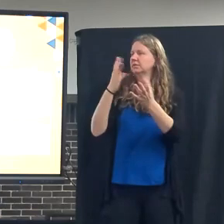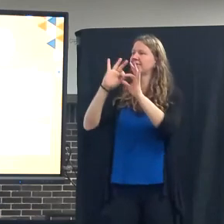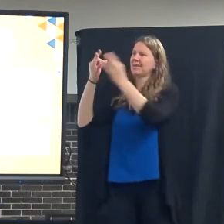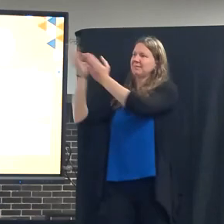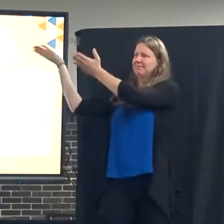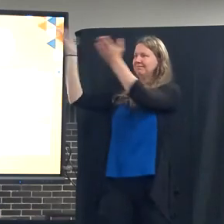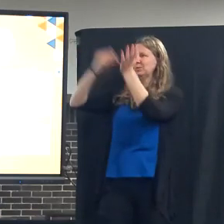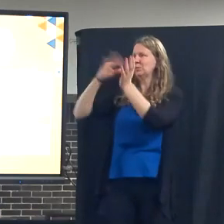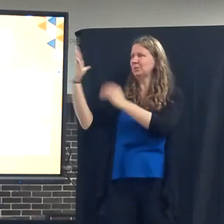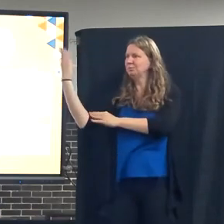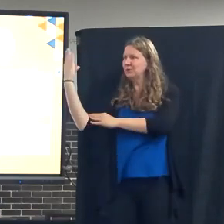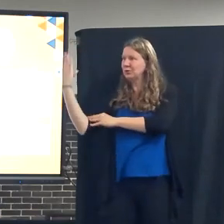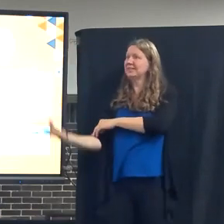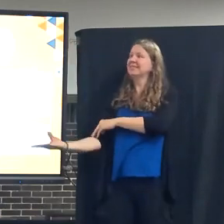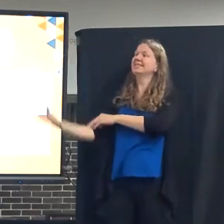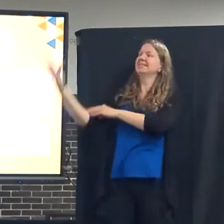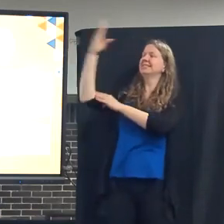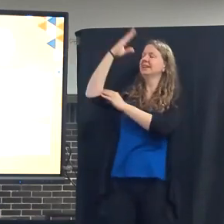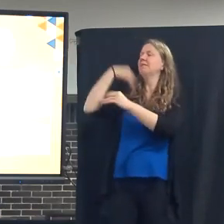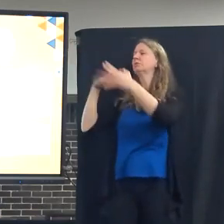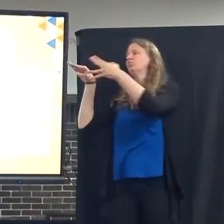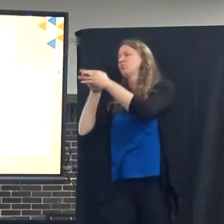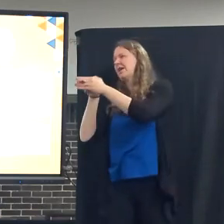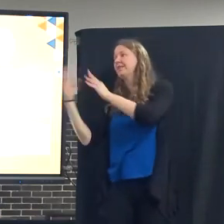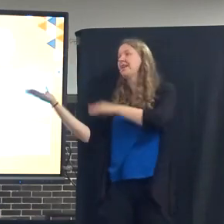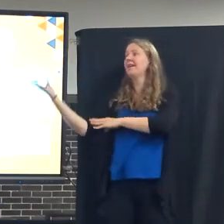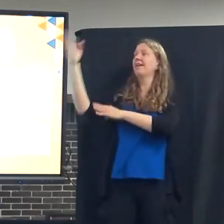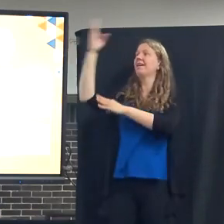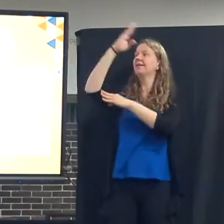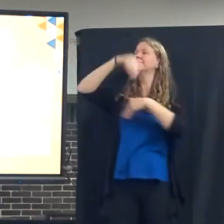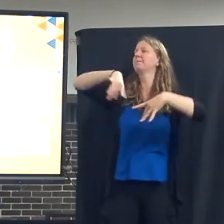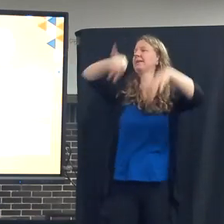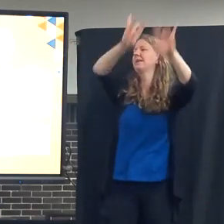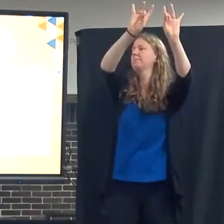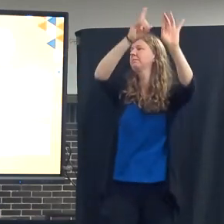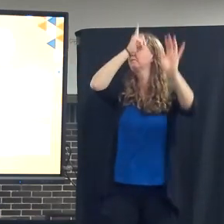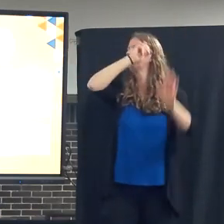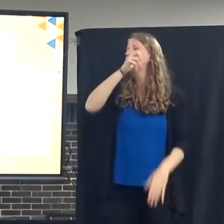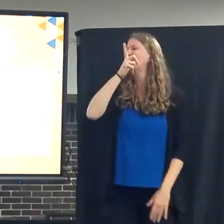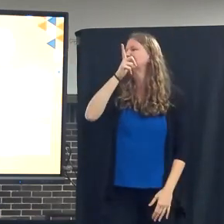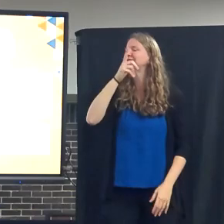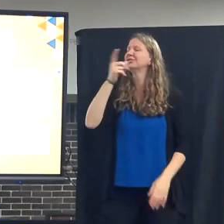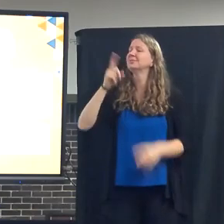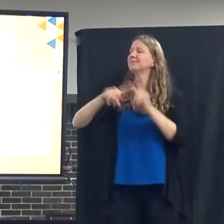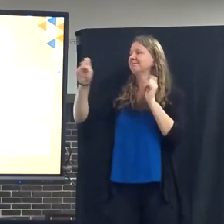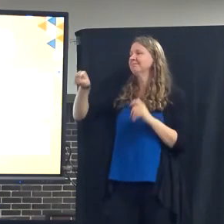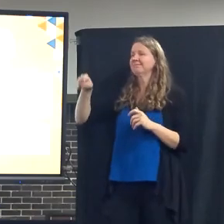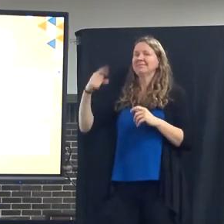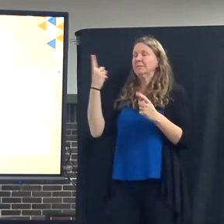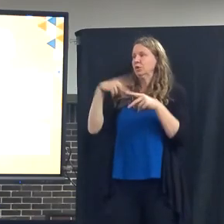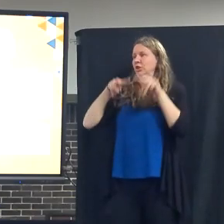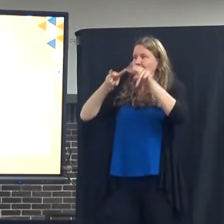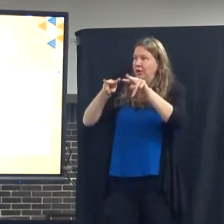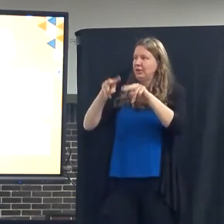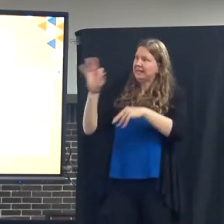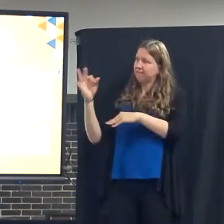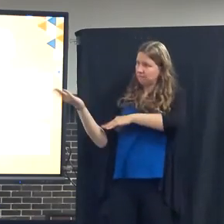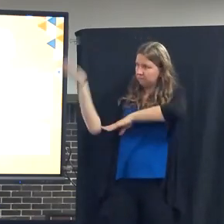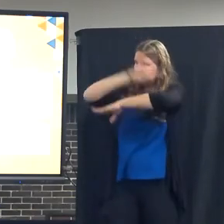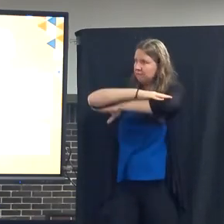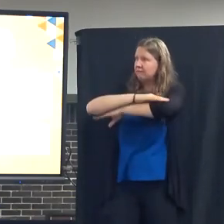offer morning programming. They got a snack, the families brought them in, they got a break, and then the families picked them up